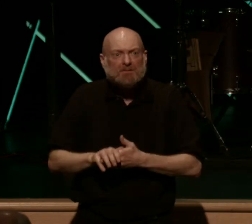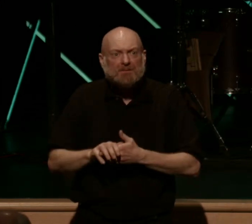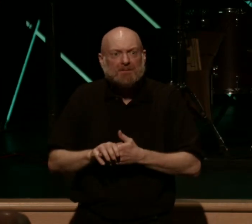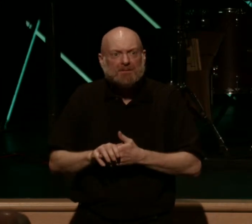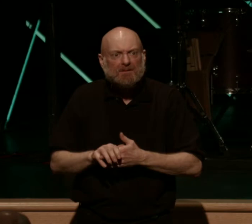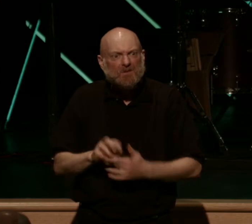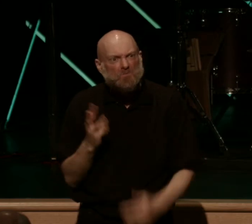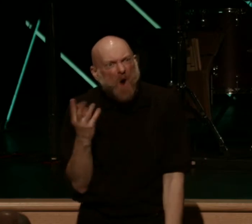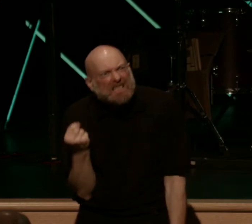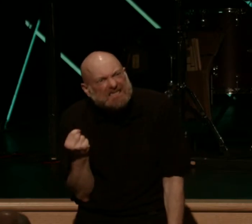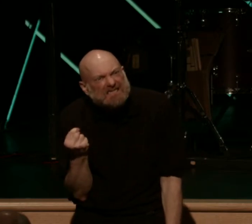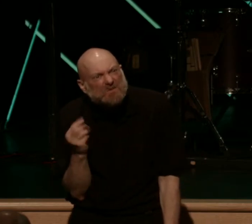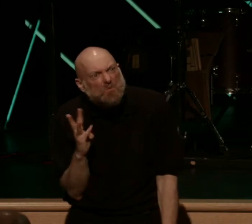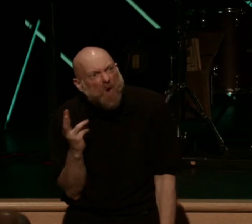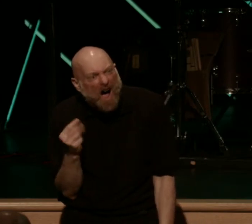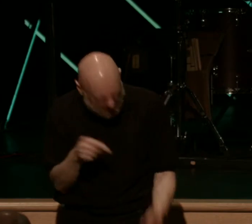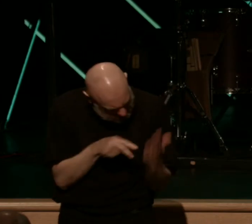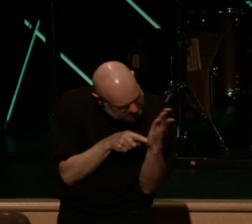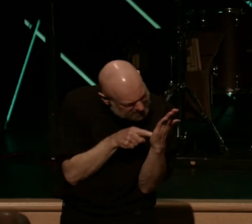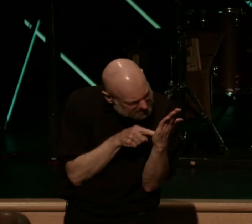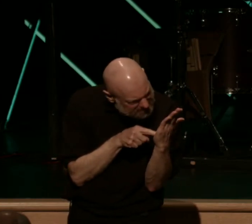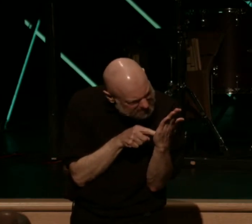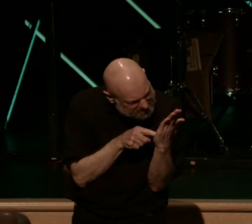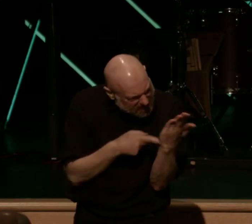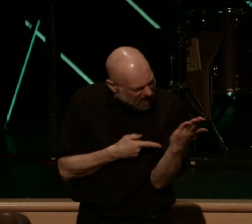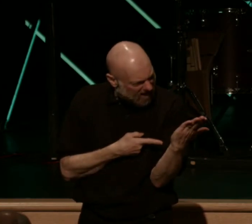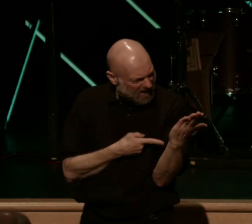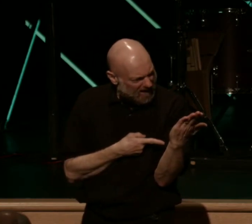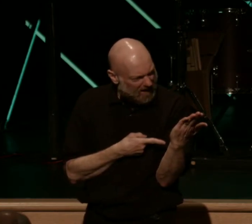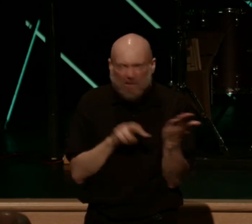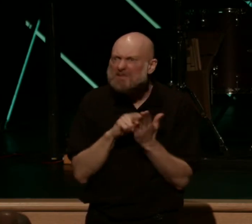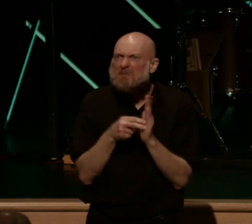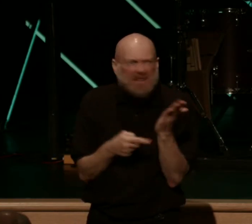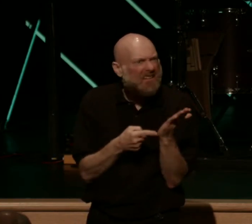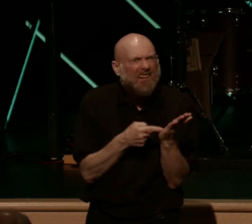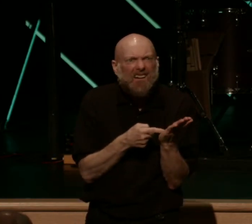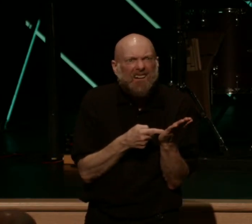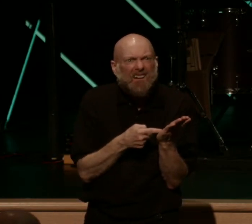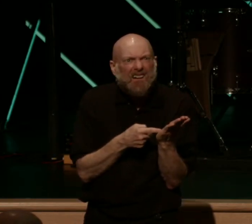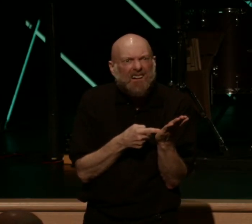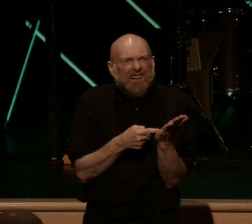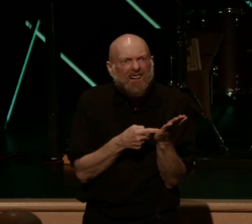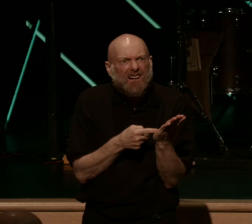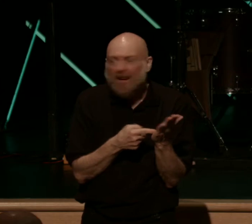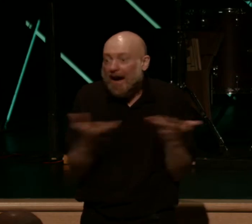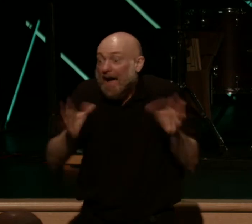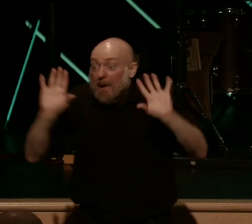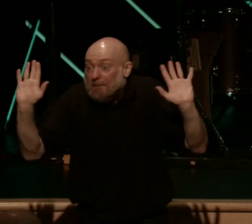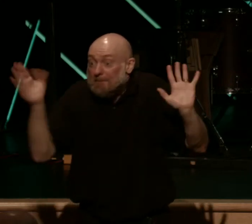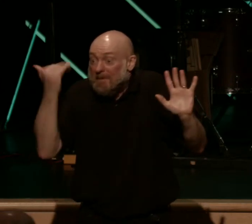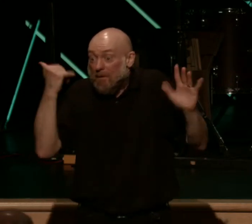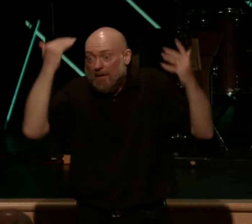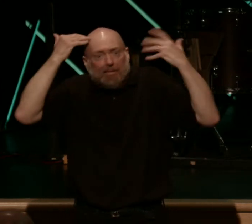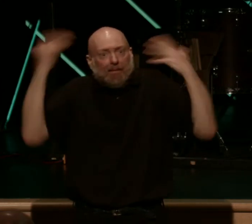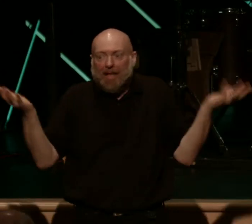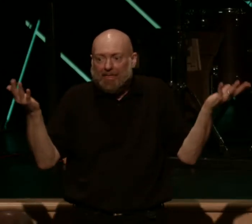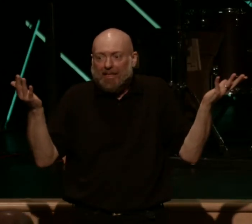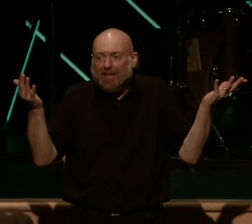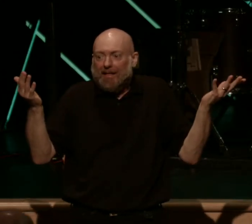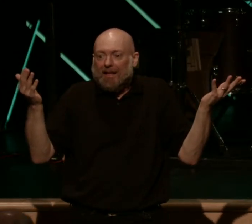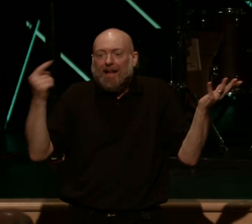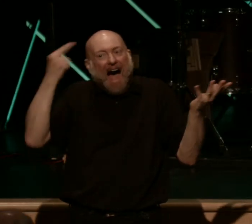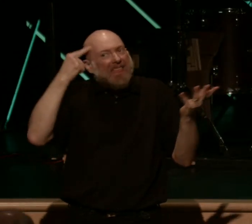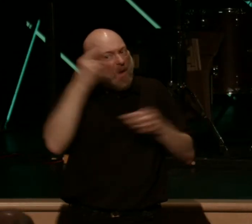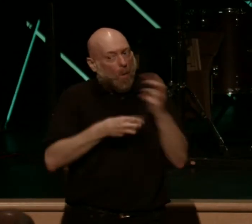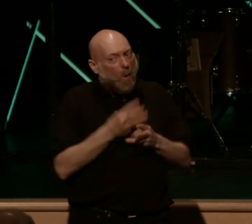like, what? What? I have no idea what this means. I have no idea what biblical submission is. I have a very worldly idea of what submission is.